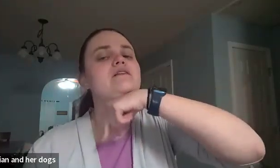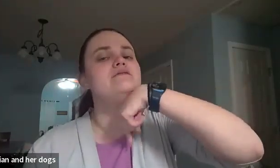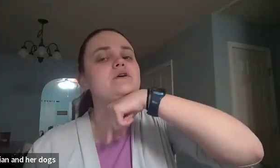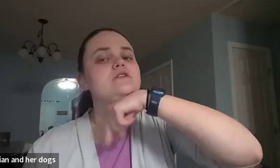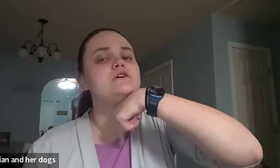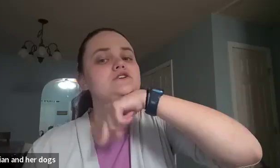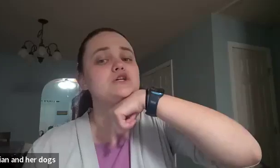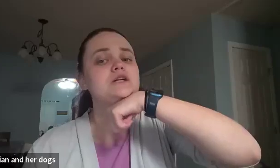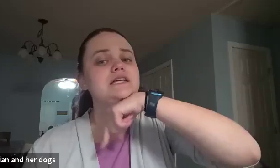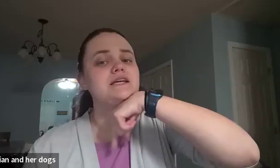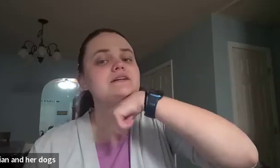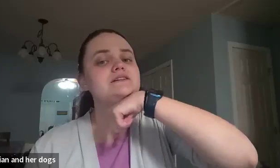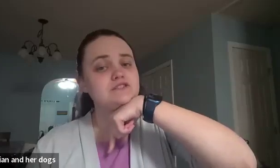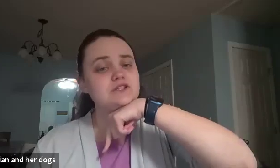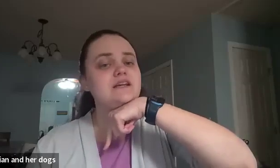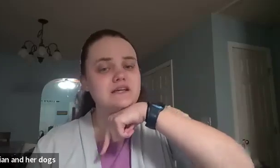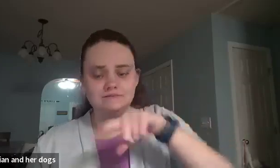back and forth. Turkey, turkey.